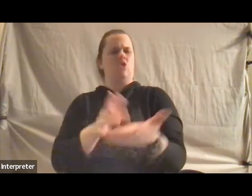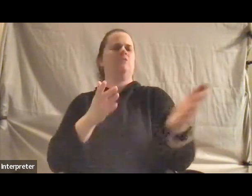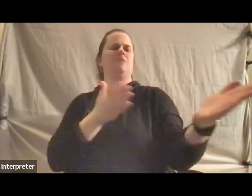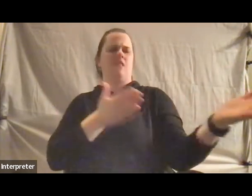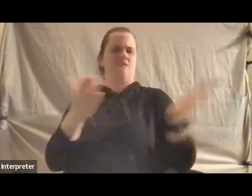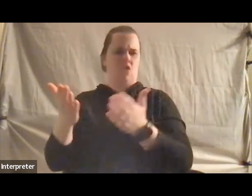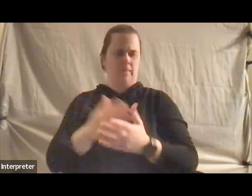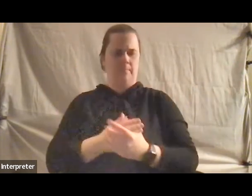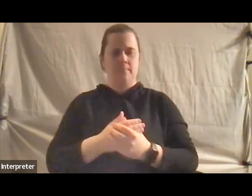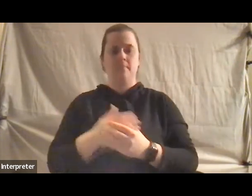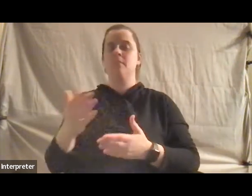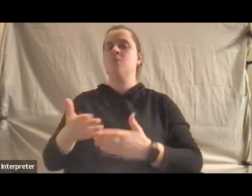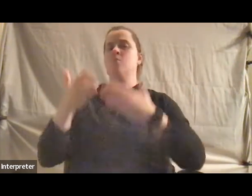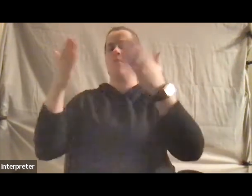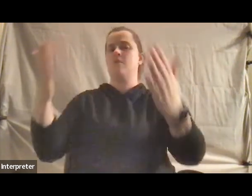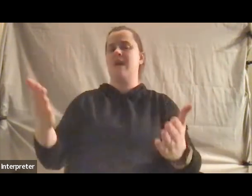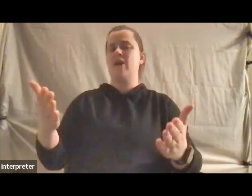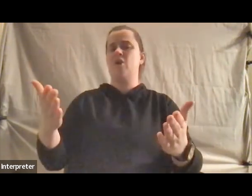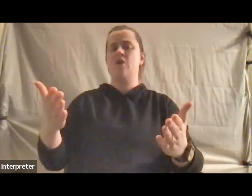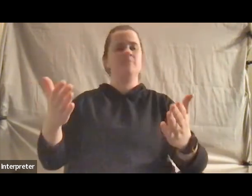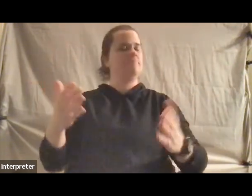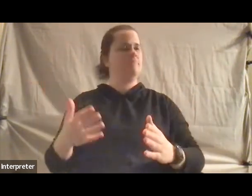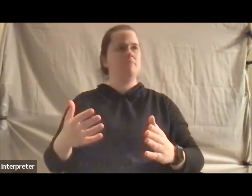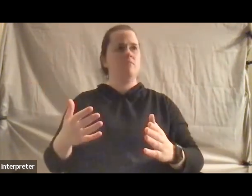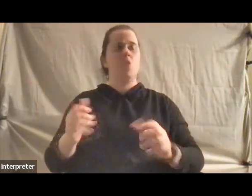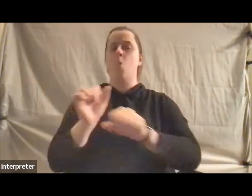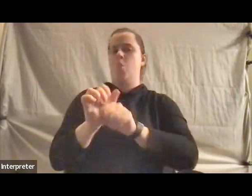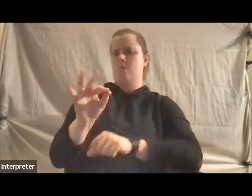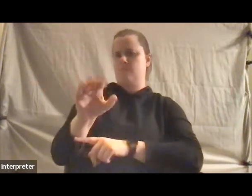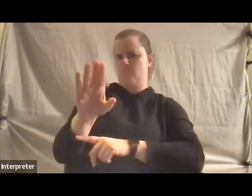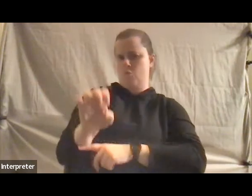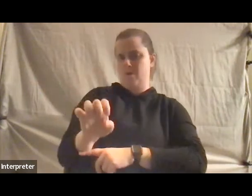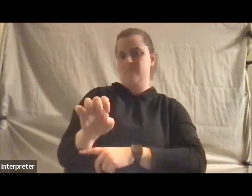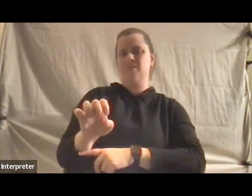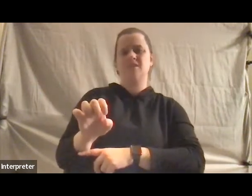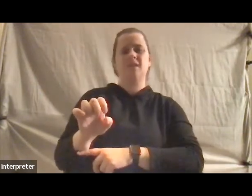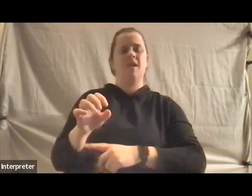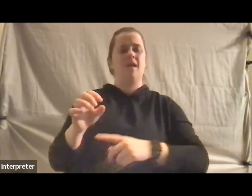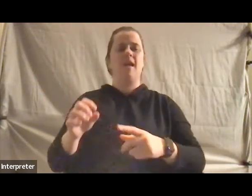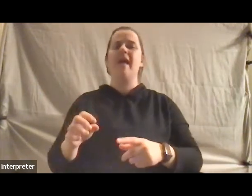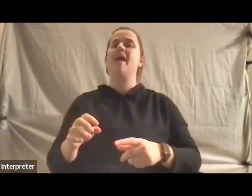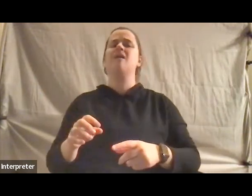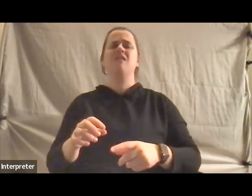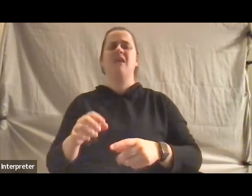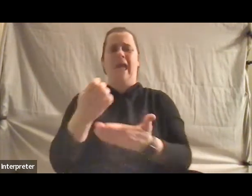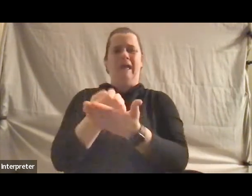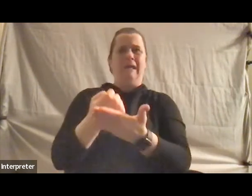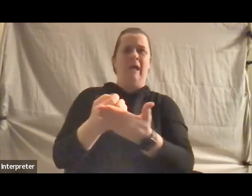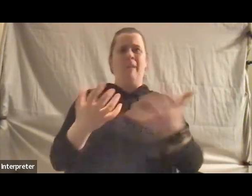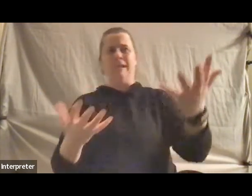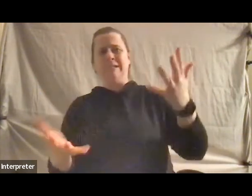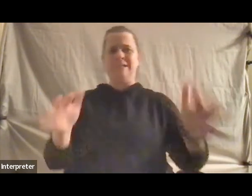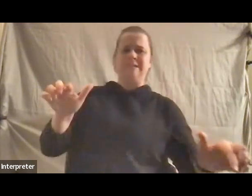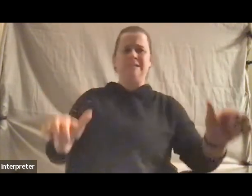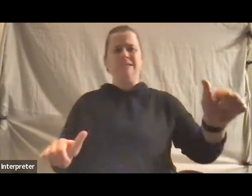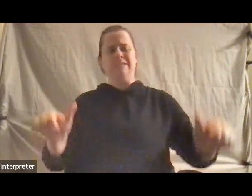provider workforce, lifts people out of economic uncertainty, and ensures that those in our community who are